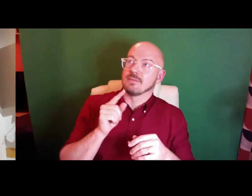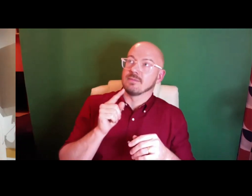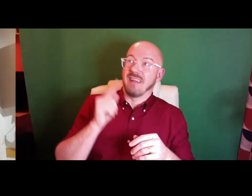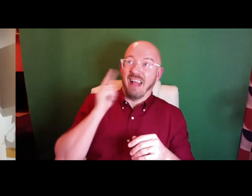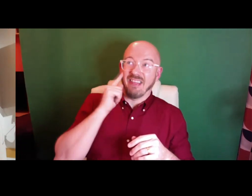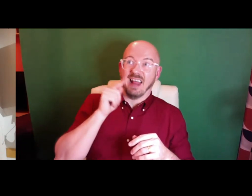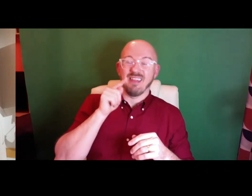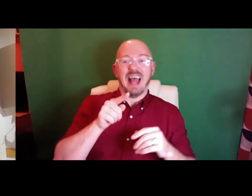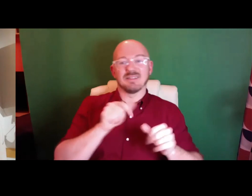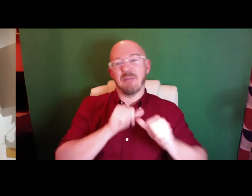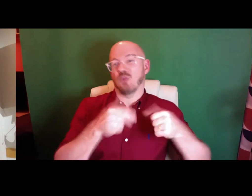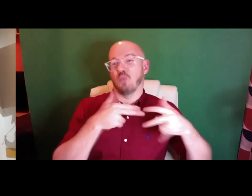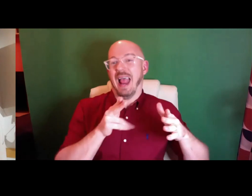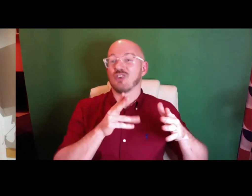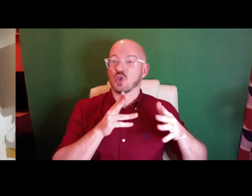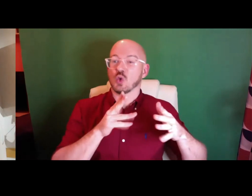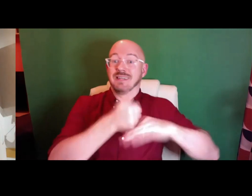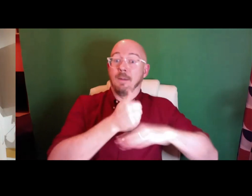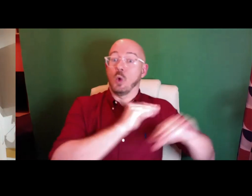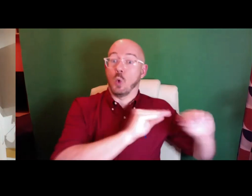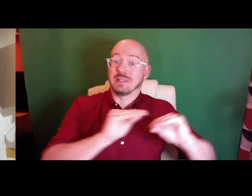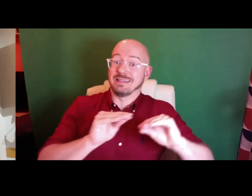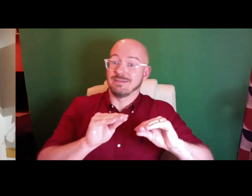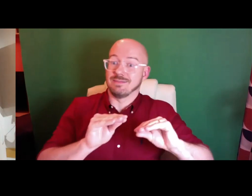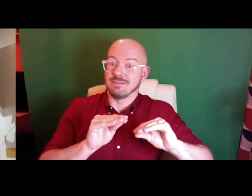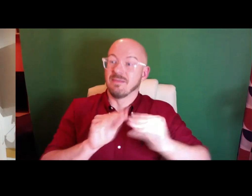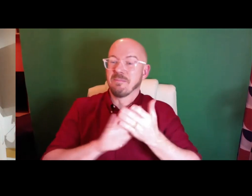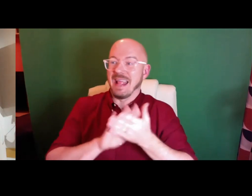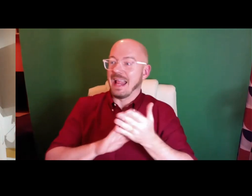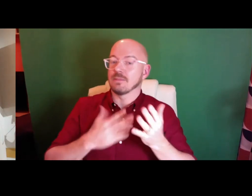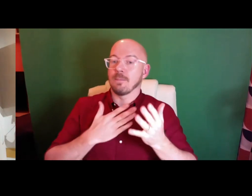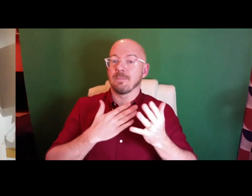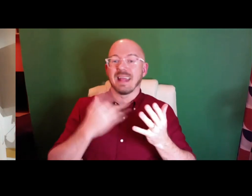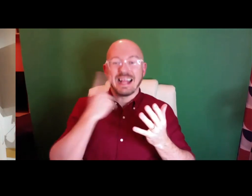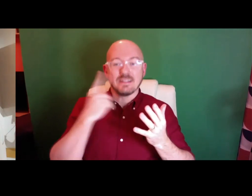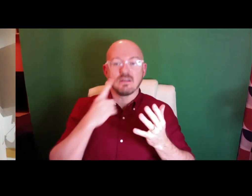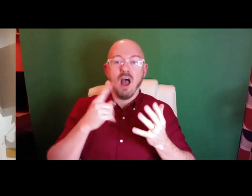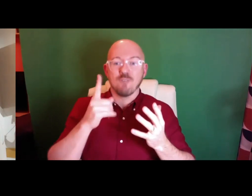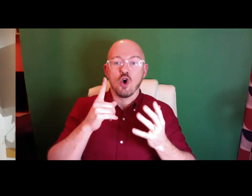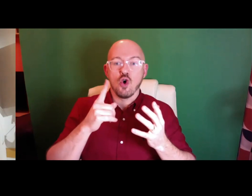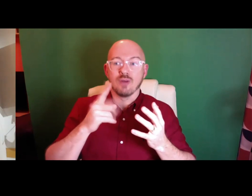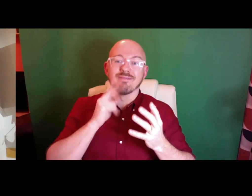because this is our language, and so we want our people to be able to teach our language.